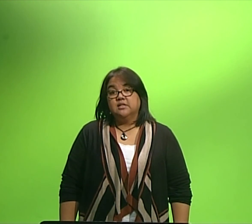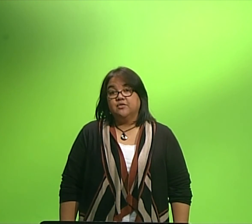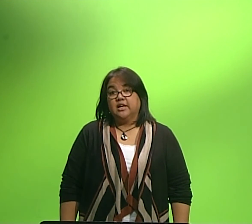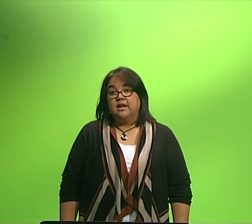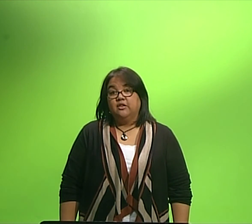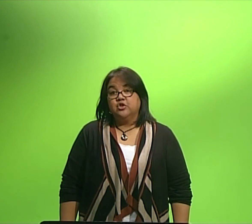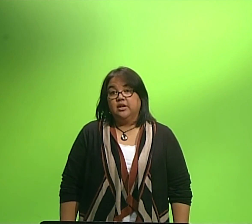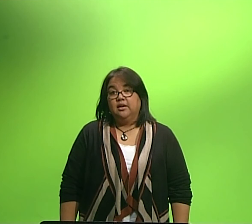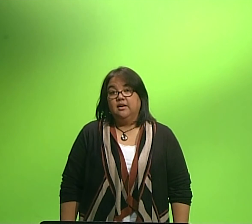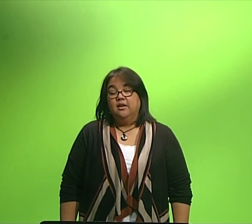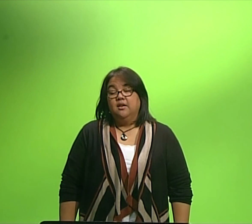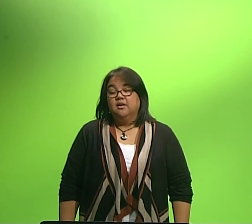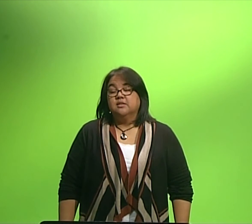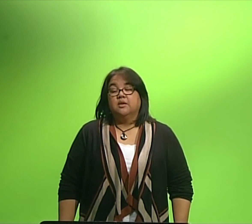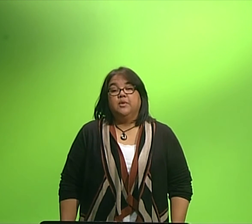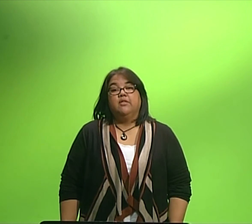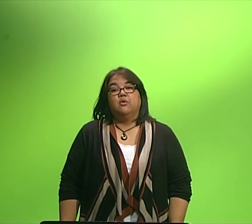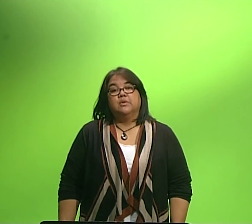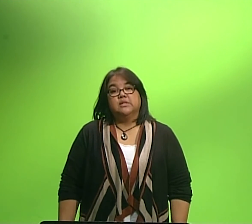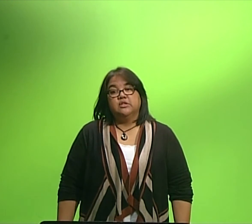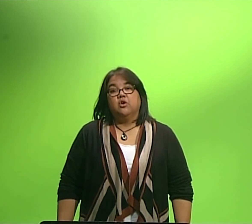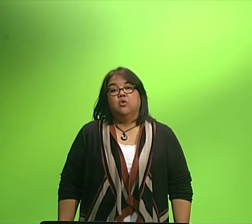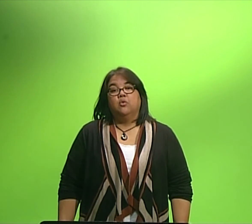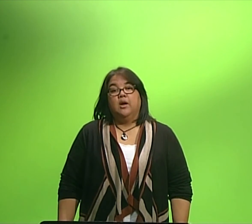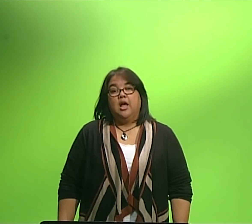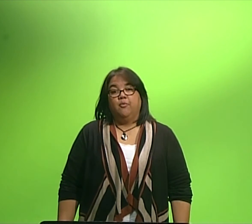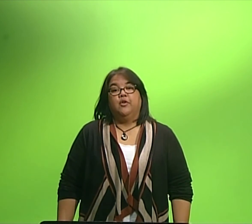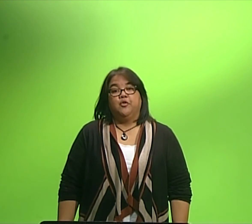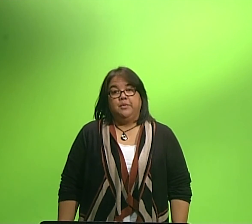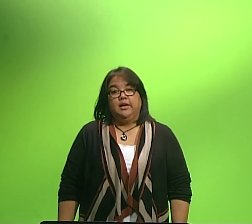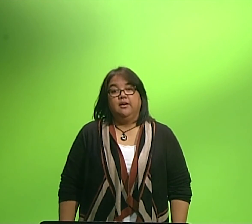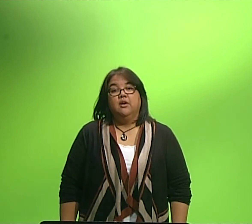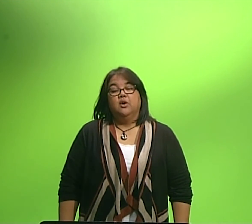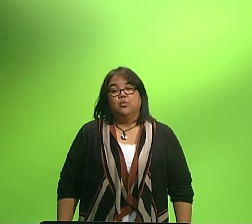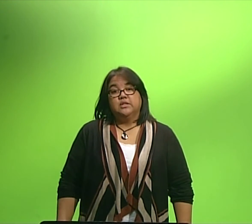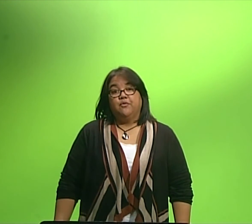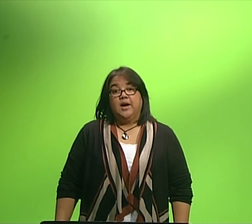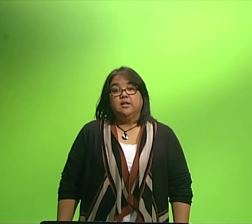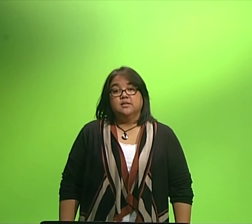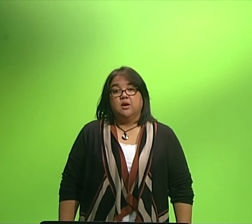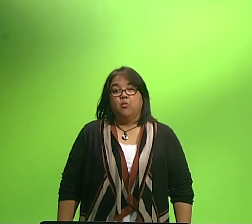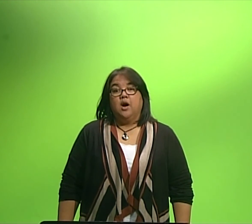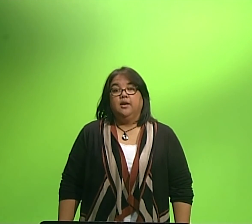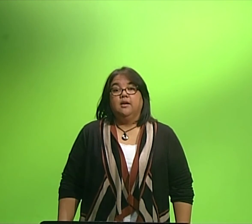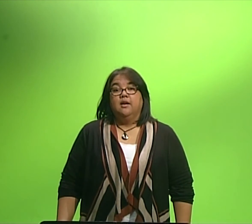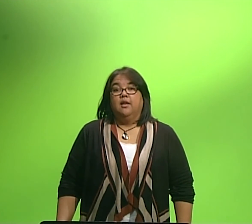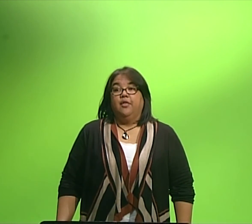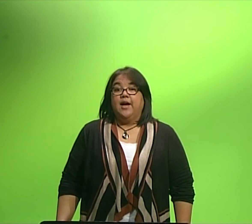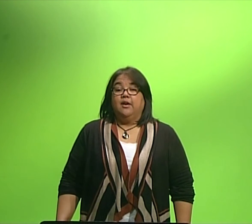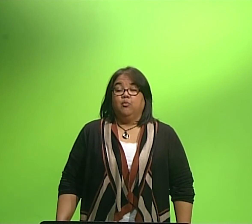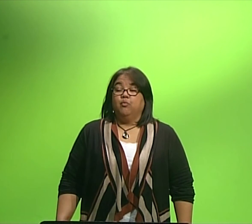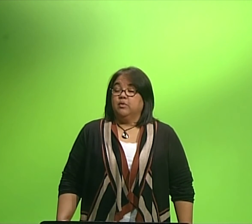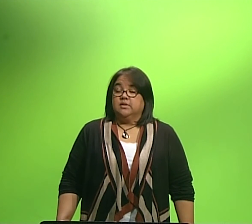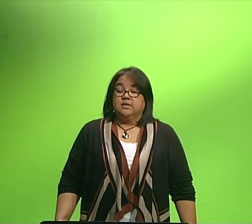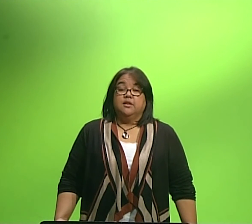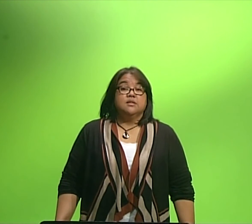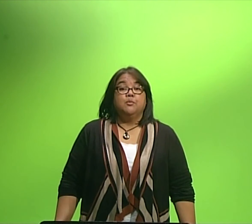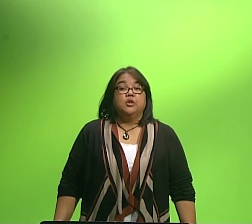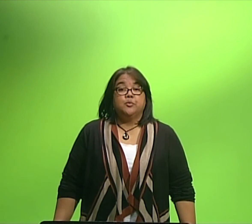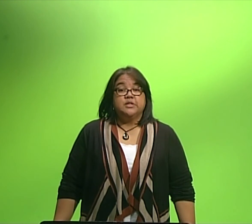of technology. Something that was so helpful for me was to find someone that was in a similar